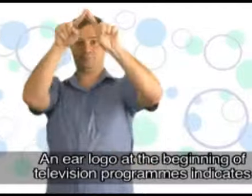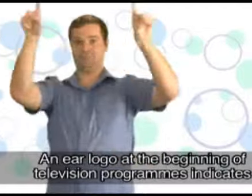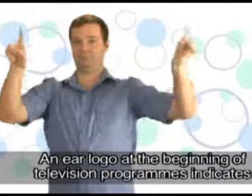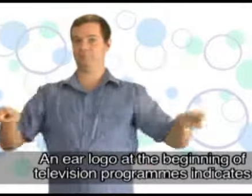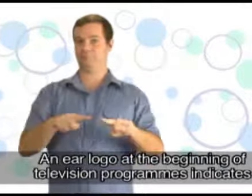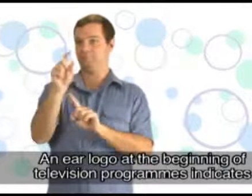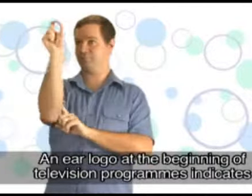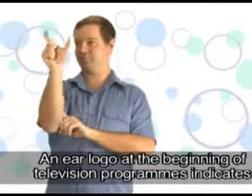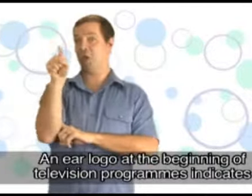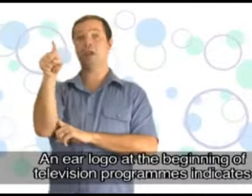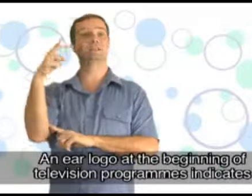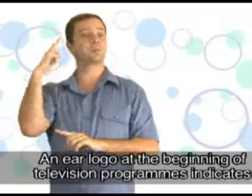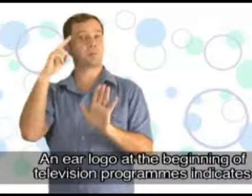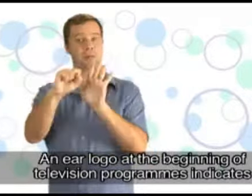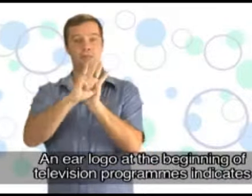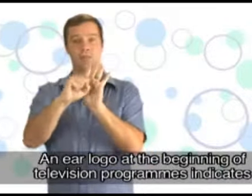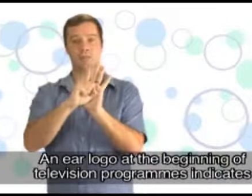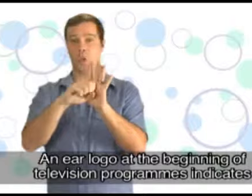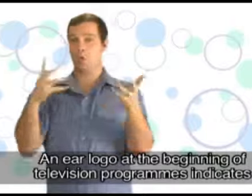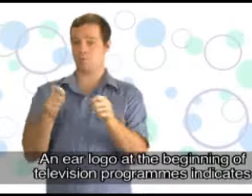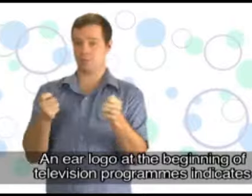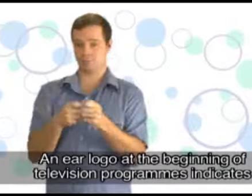An ear logo at the beginning of television programs indicates